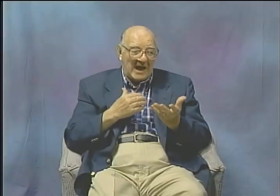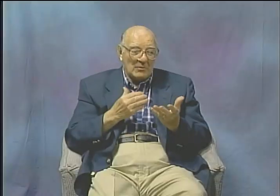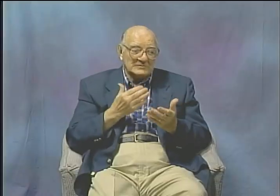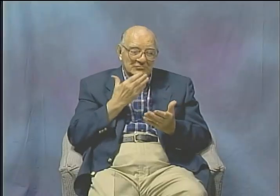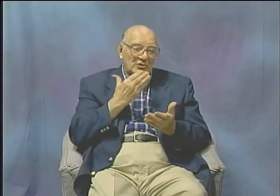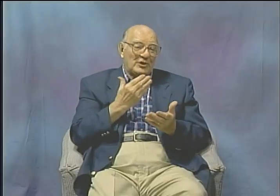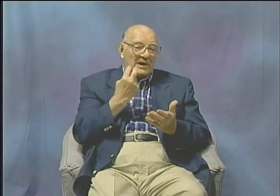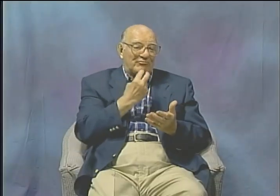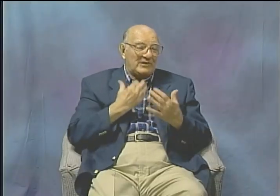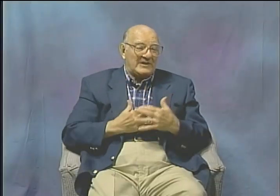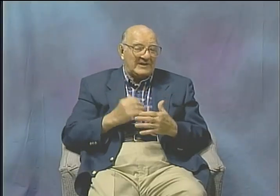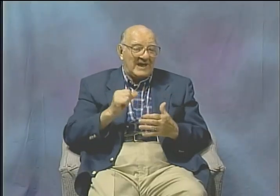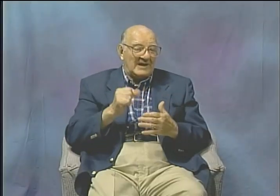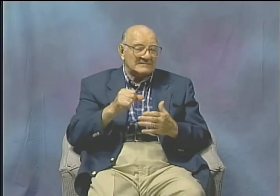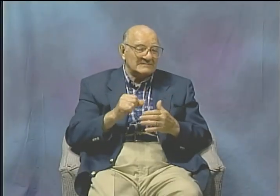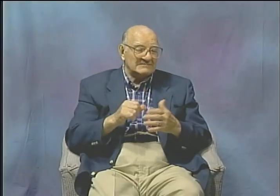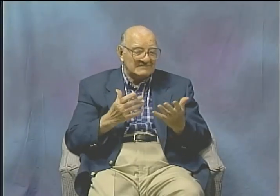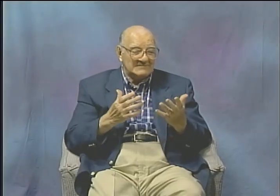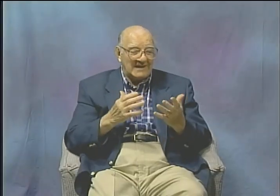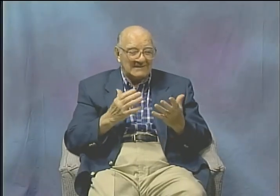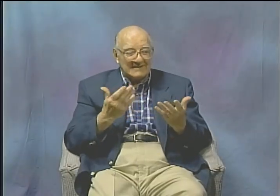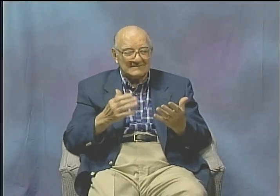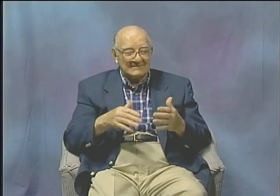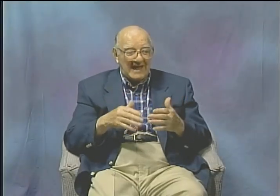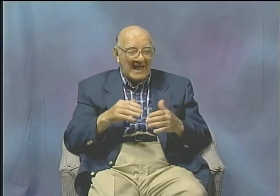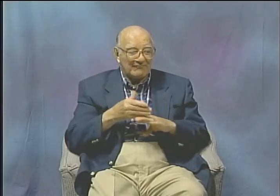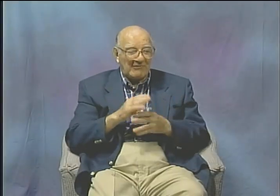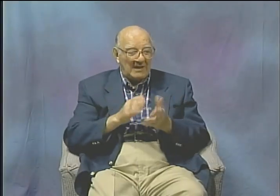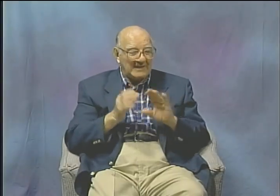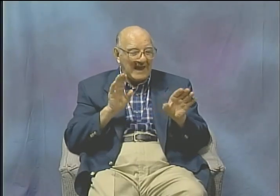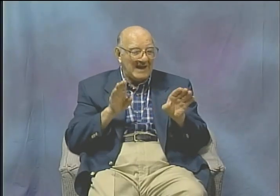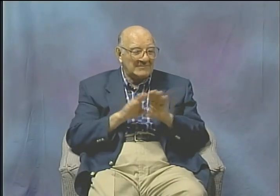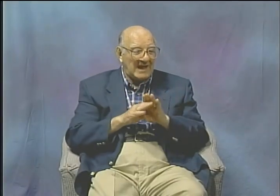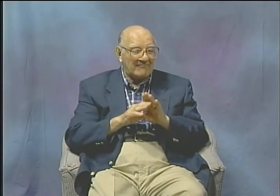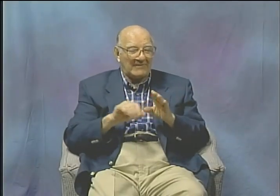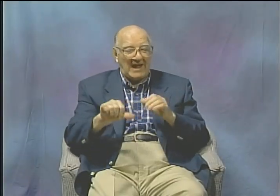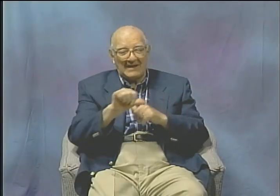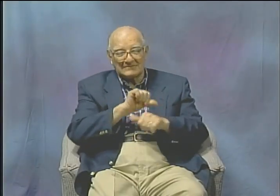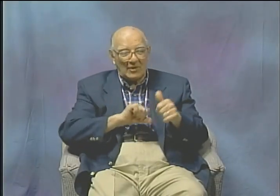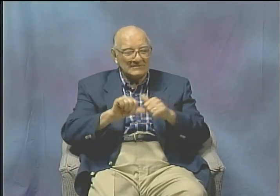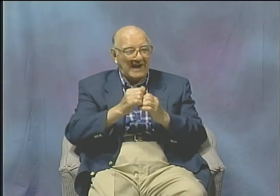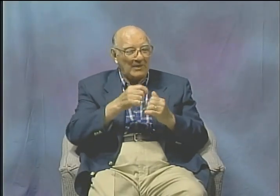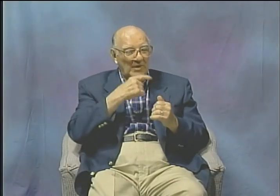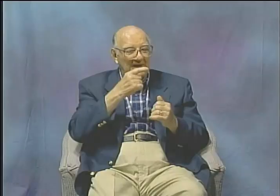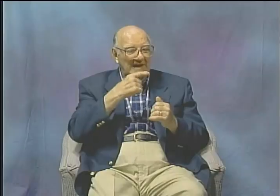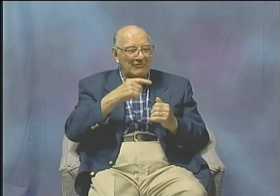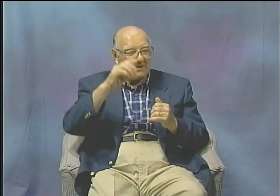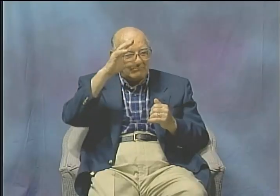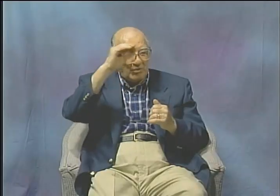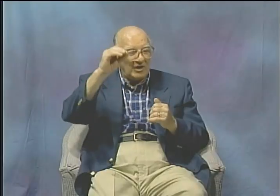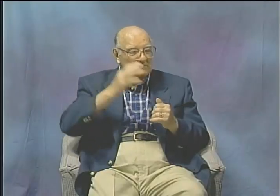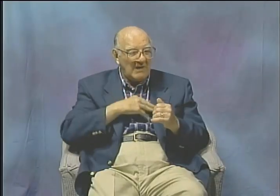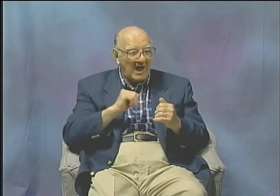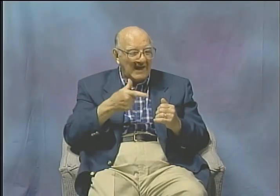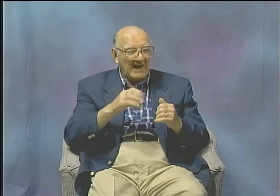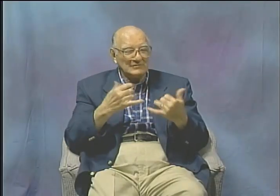was good lip reader, yes. And after I became deaf, I associated with hearing boys. I